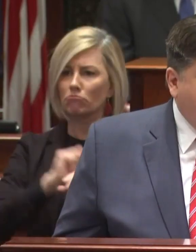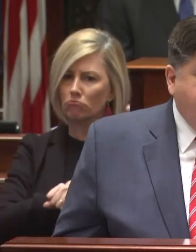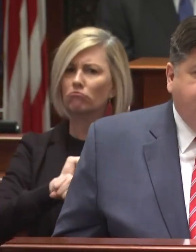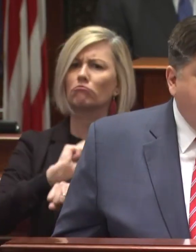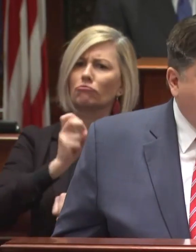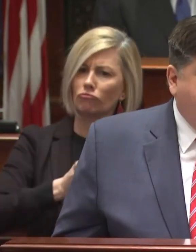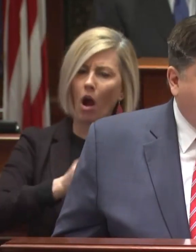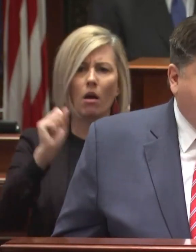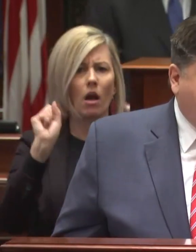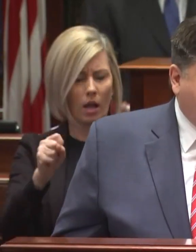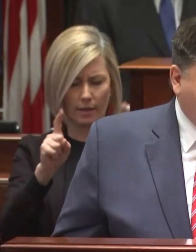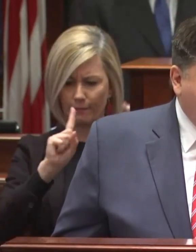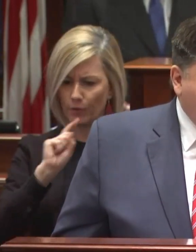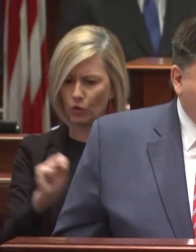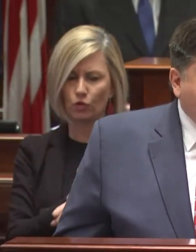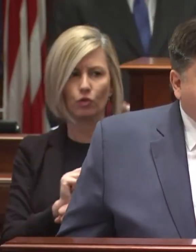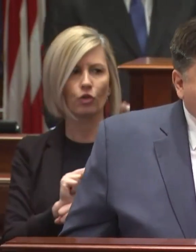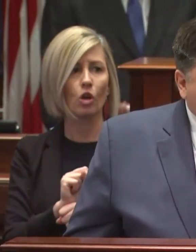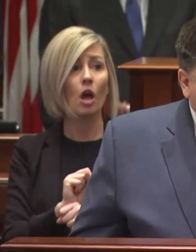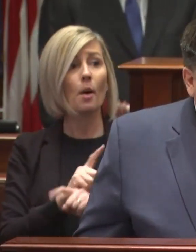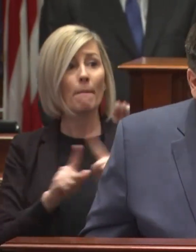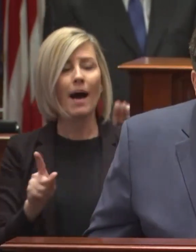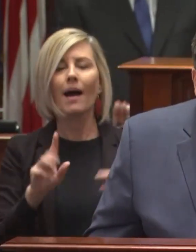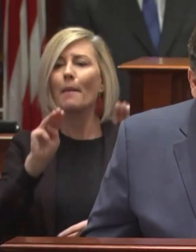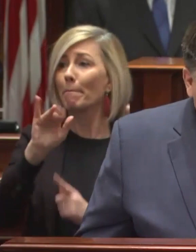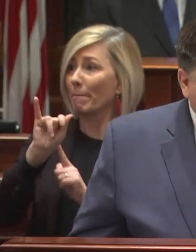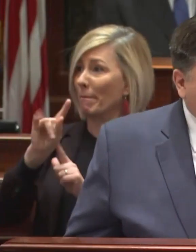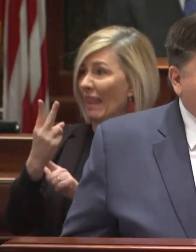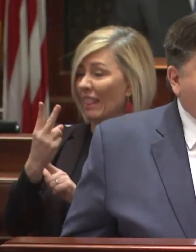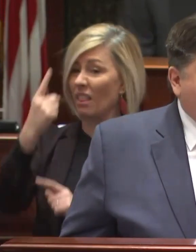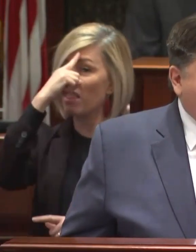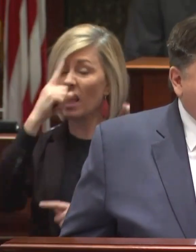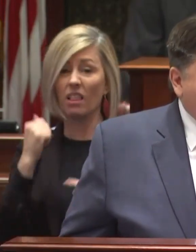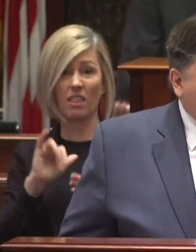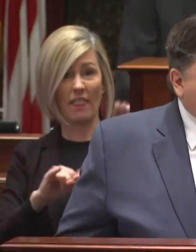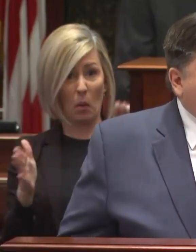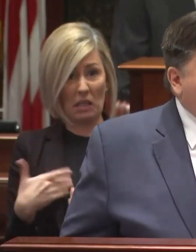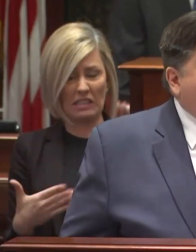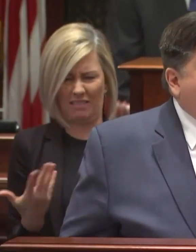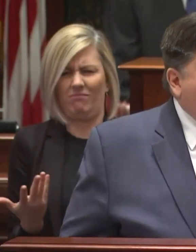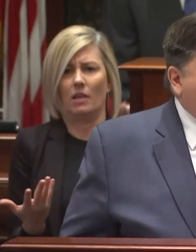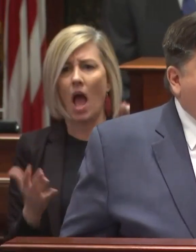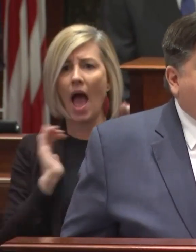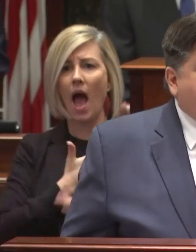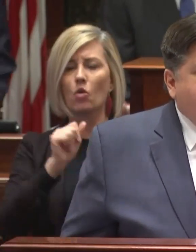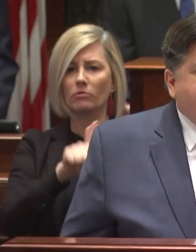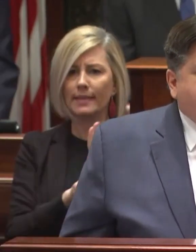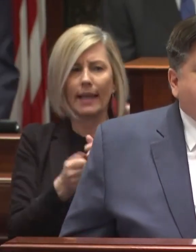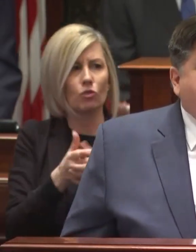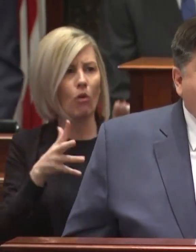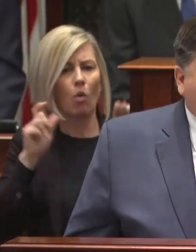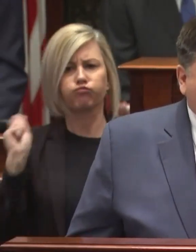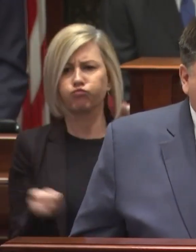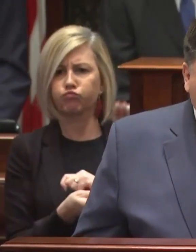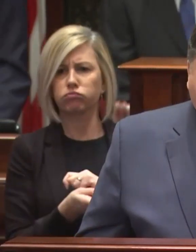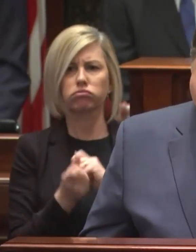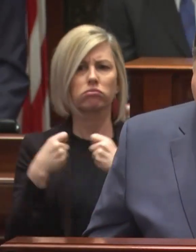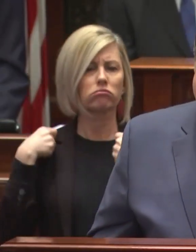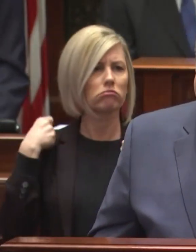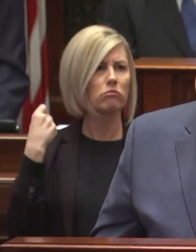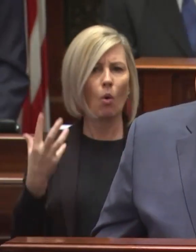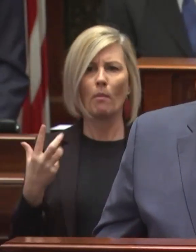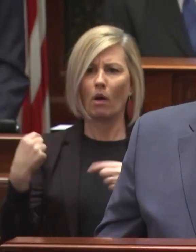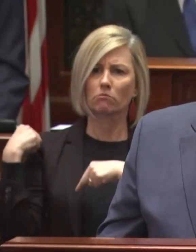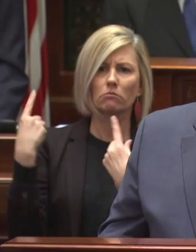hard, no doubt about it. But it's a myth to think that they were ever easy. Our state has grown and changed so much over